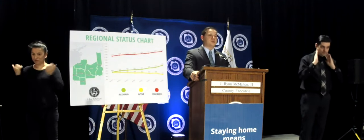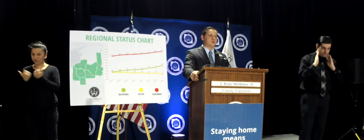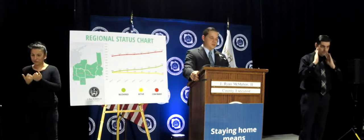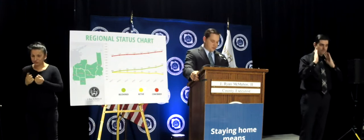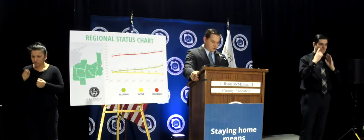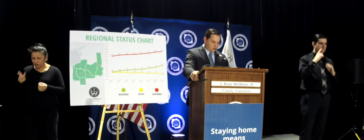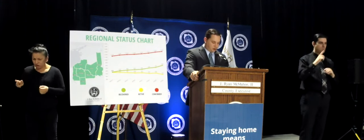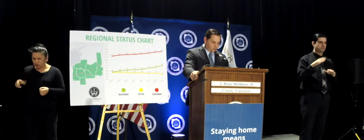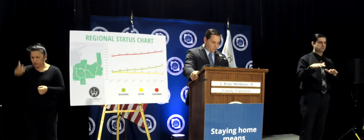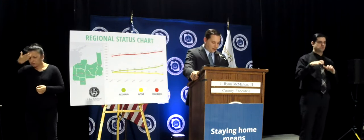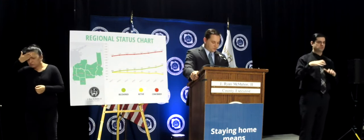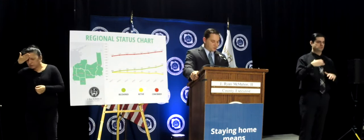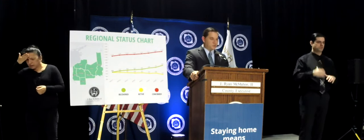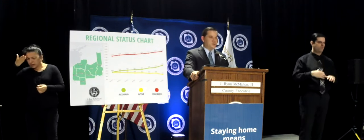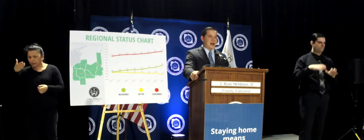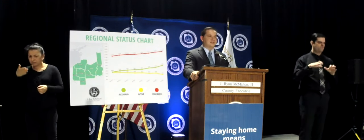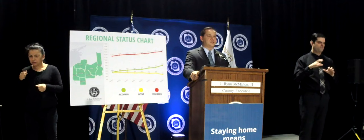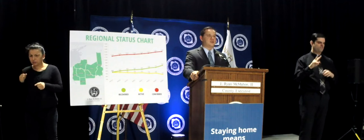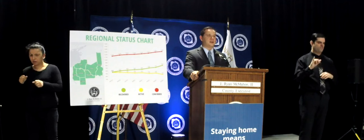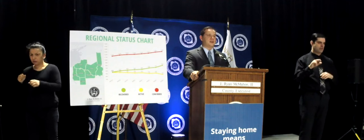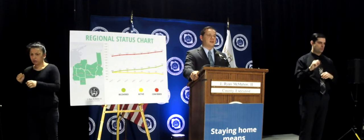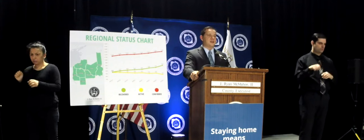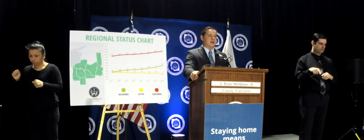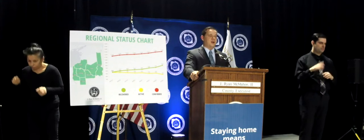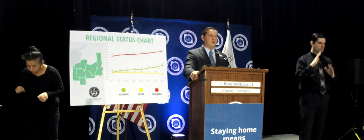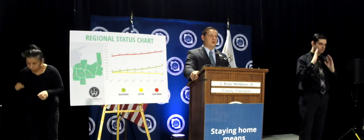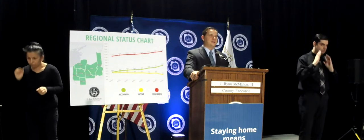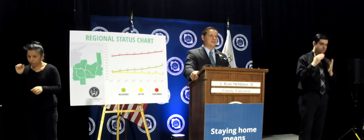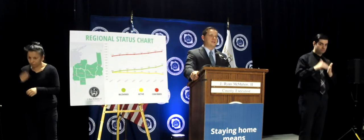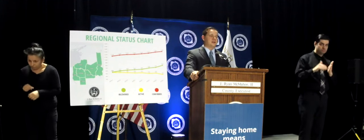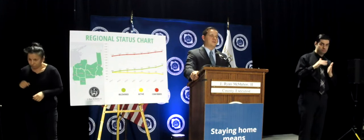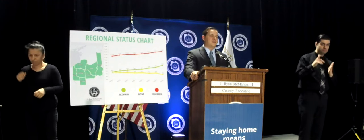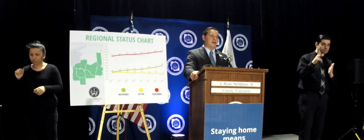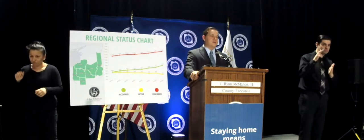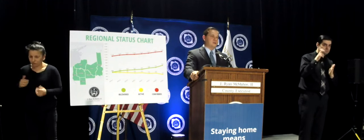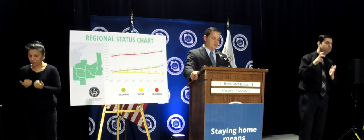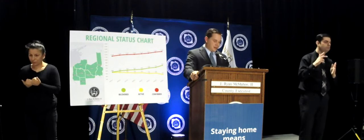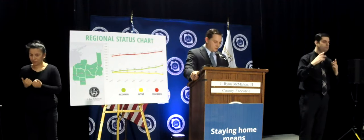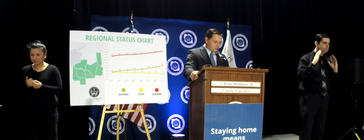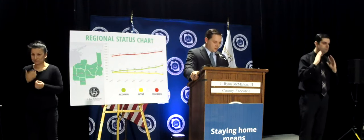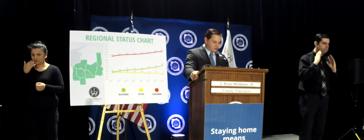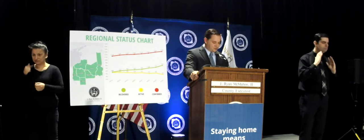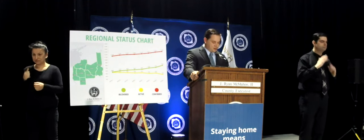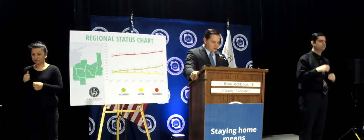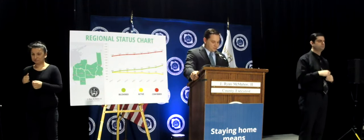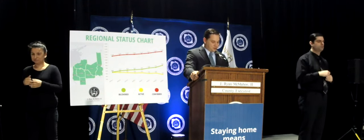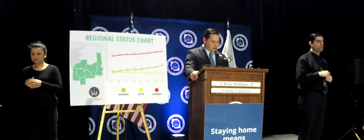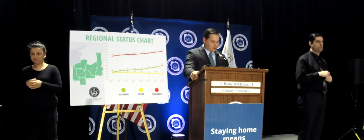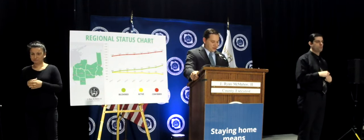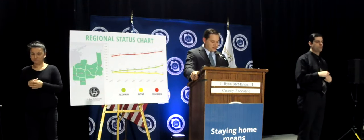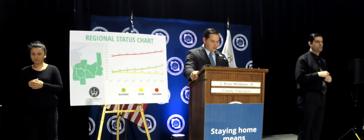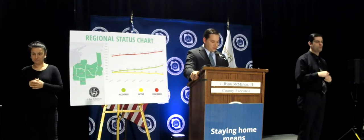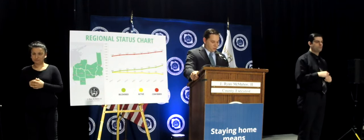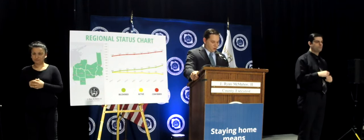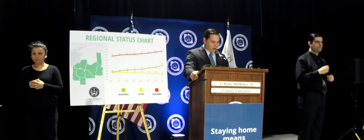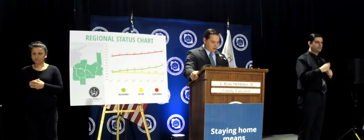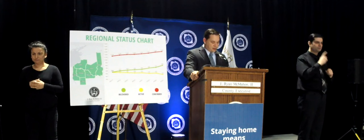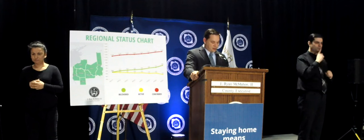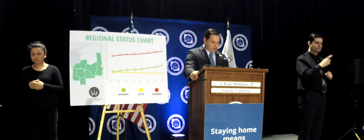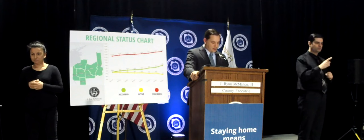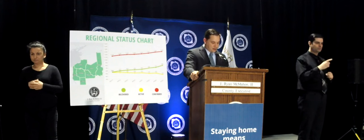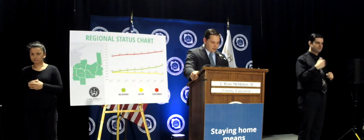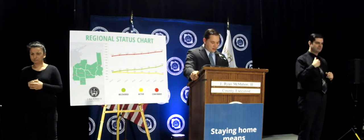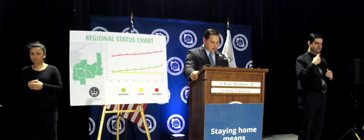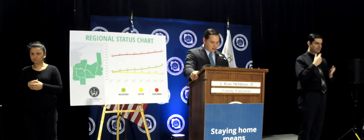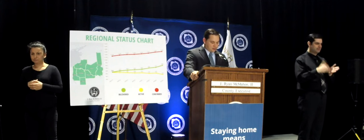enough, so she wasn't getting a strong enough workout. So we've concentrated our quarantine and Starve the Virus over the last 2 days to make sure Katie's getting her workout